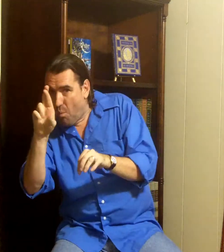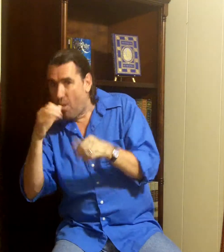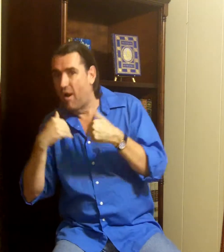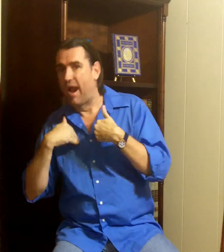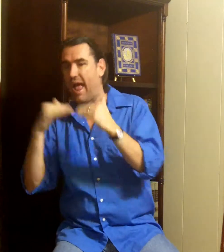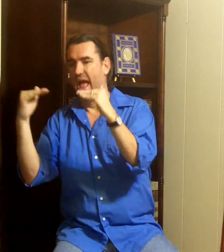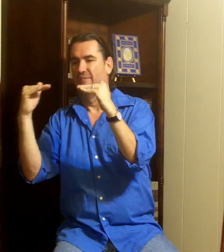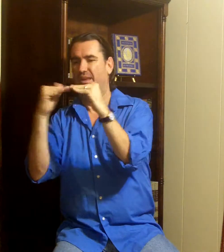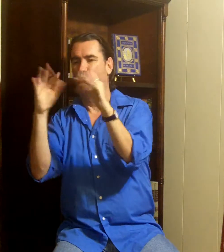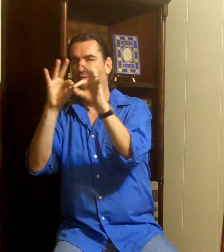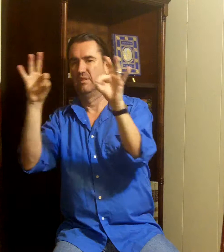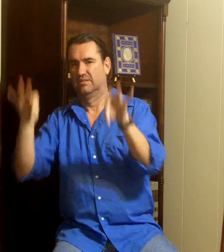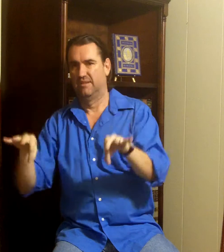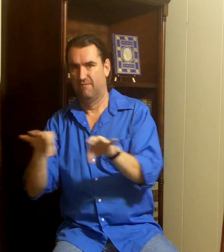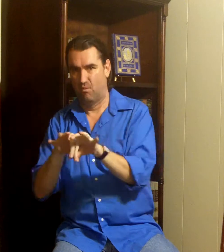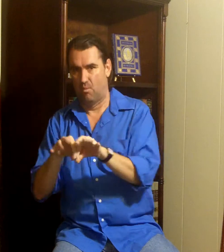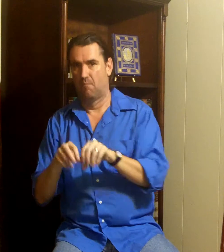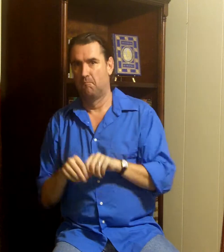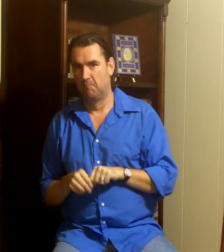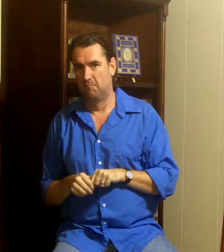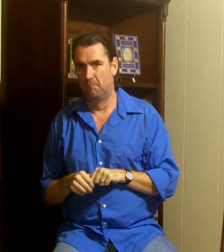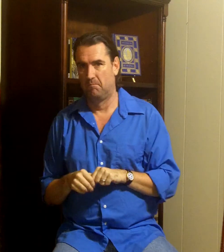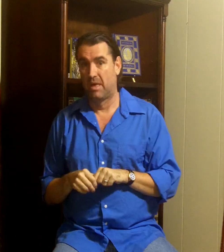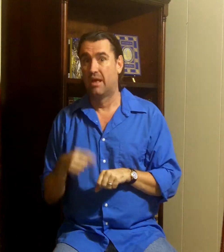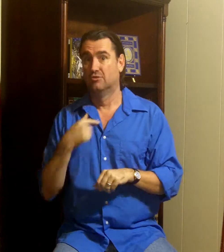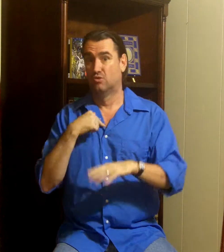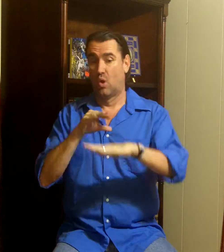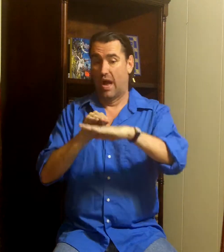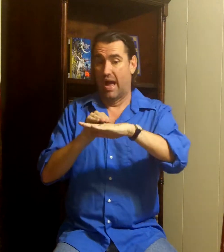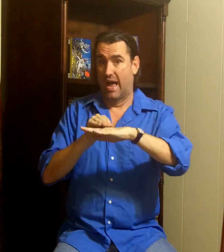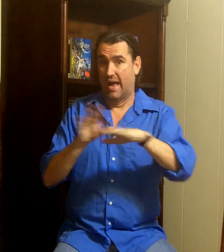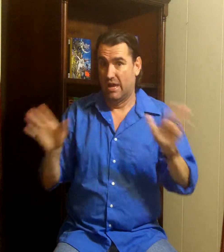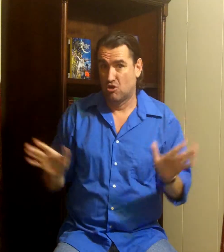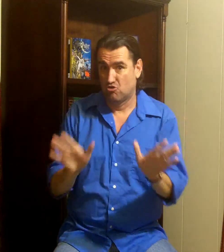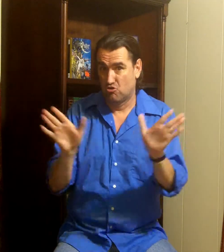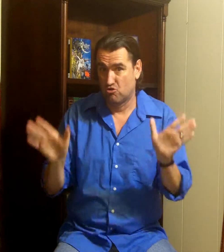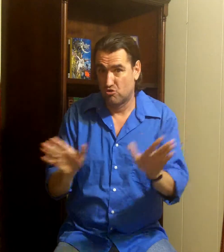for equivalency. And I would encourage you to look at their document online.